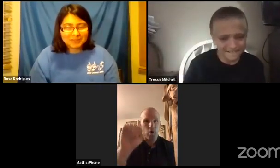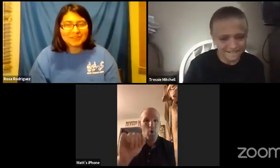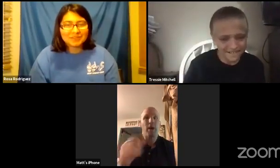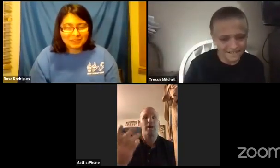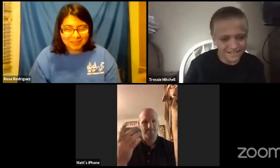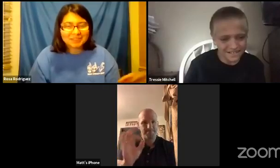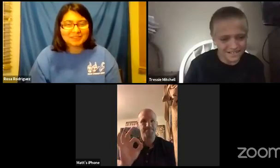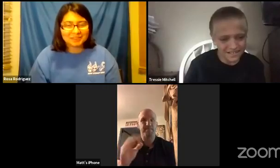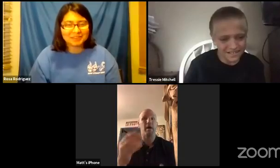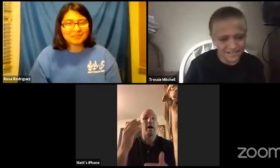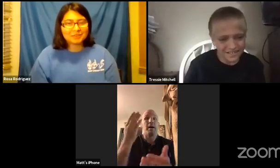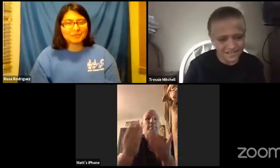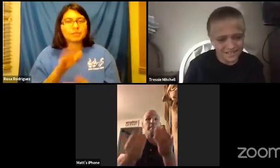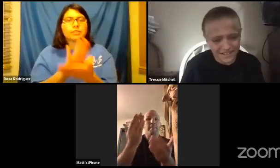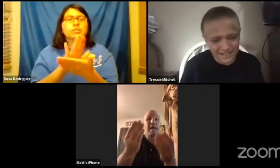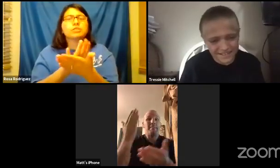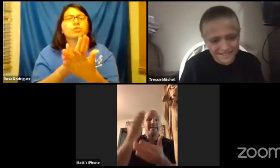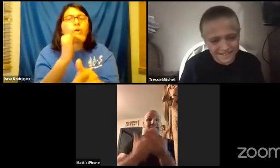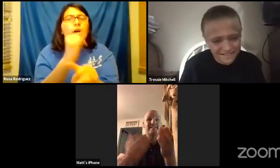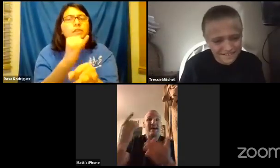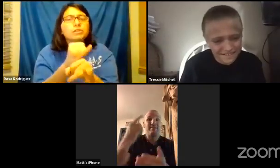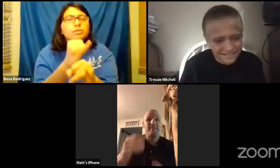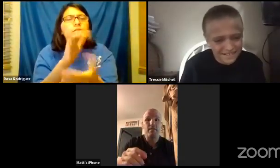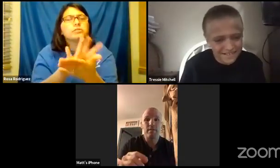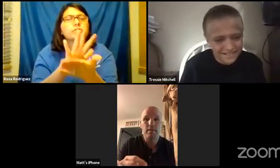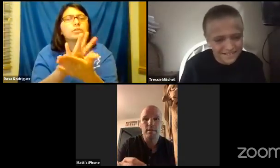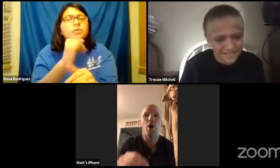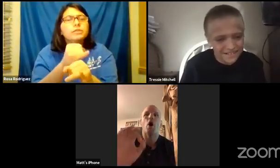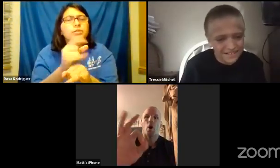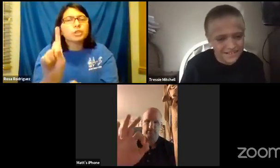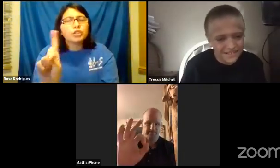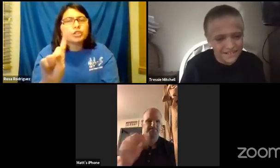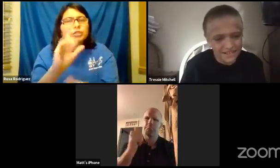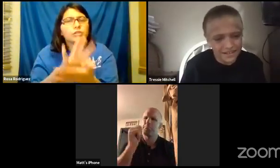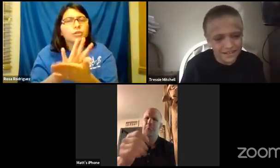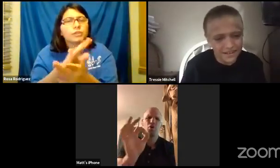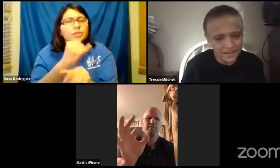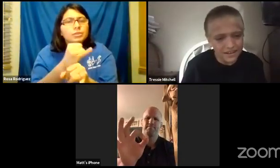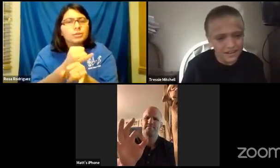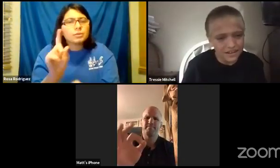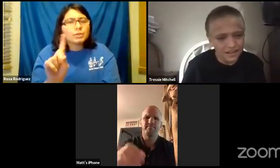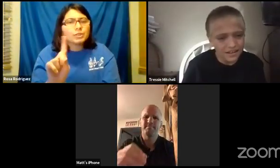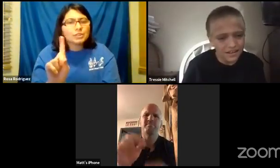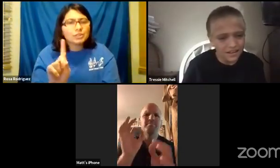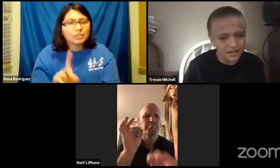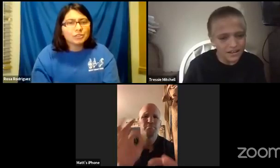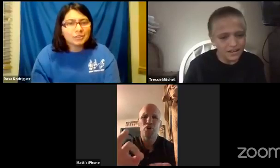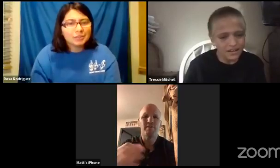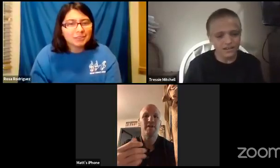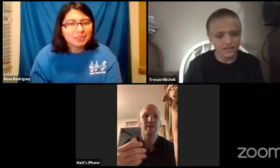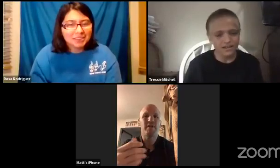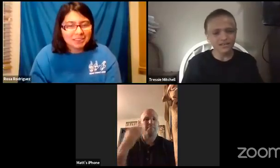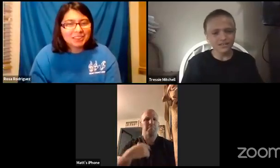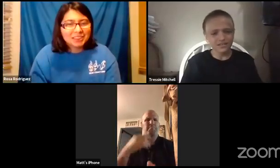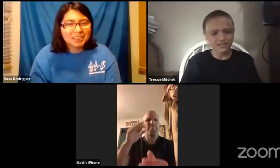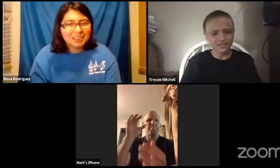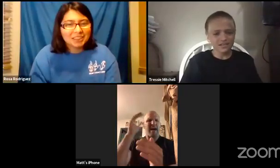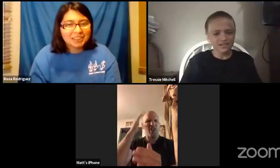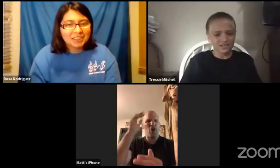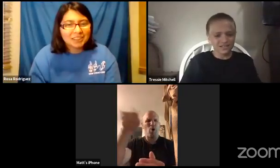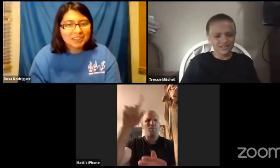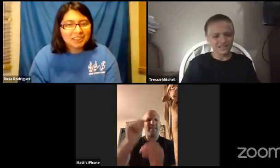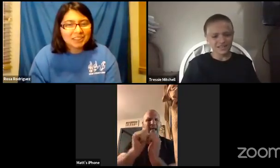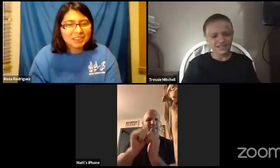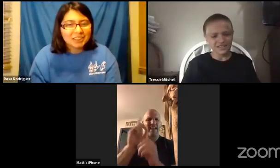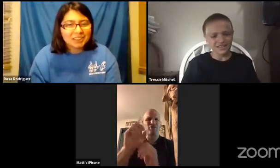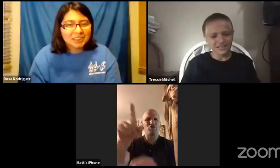I'm in Florida. Oh, okay, Florida. Well, maybe someday, and tell them where you go to school.